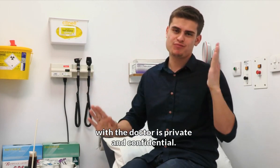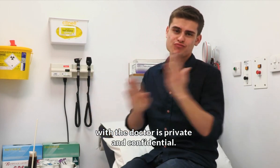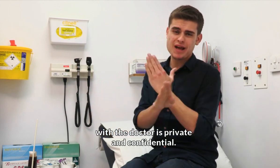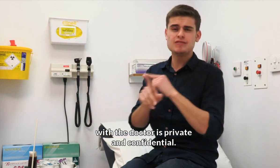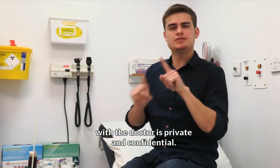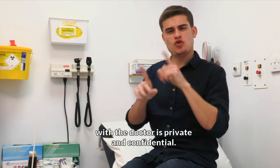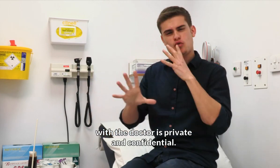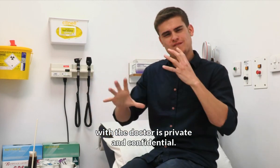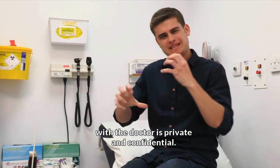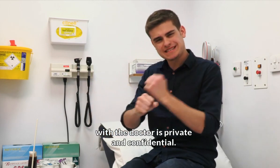confidential.